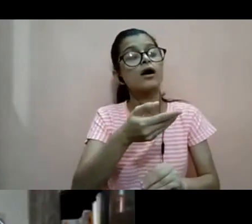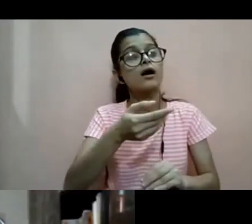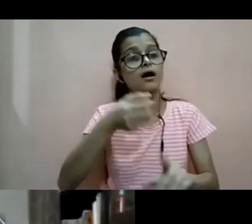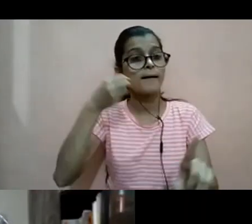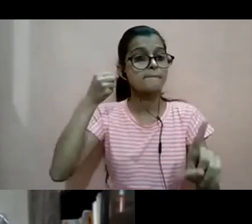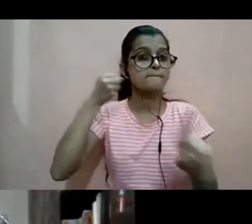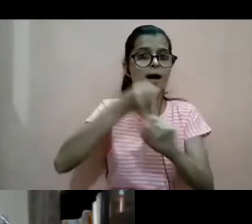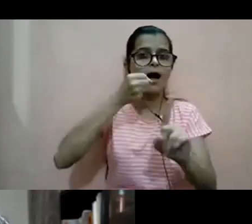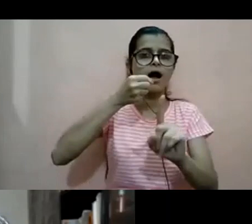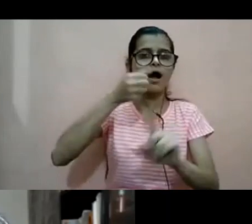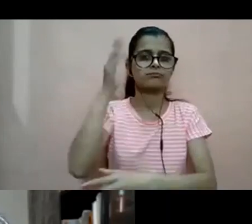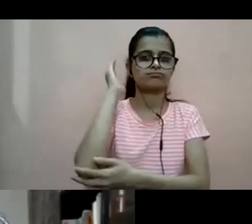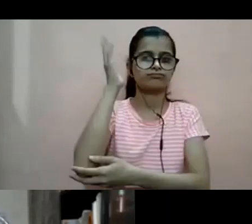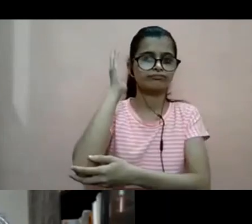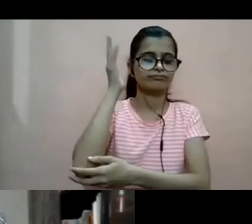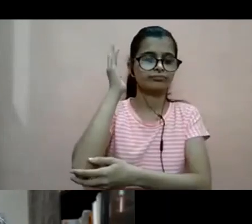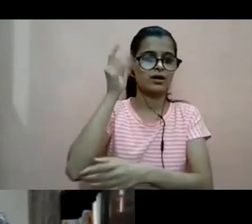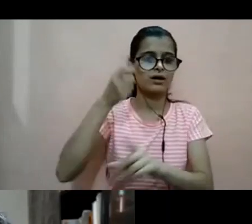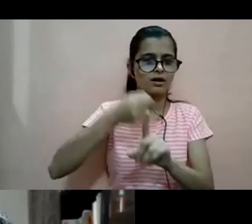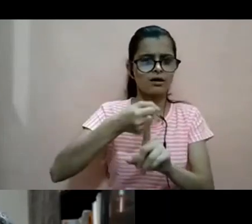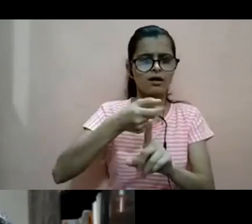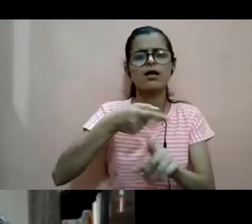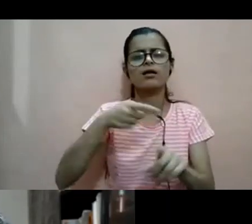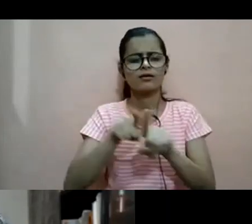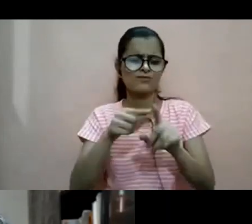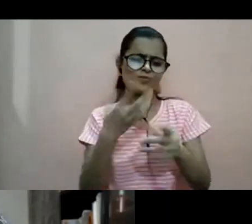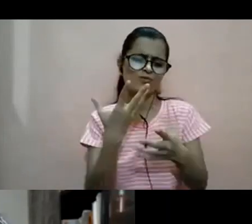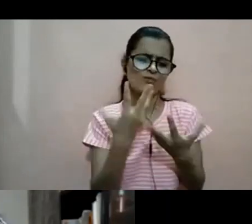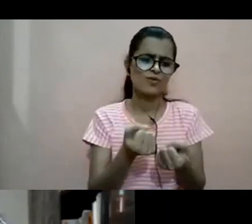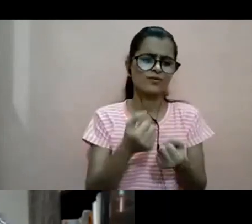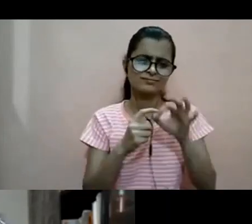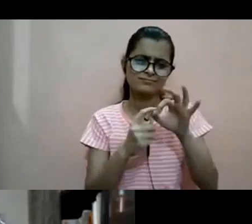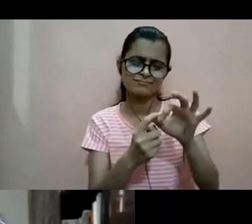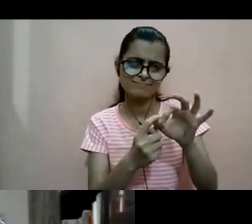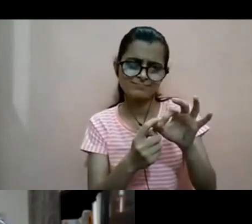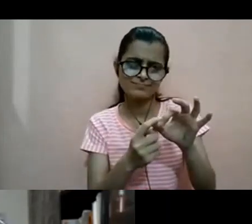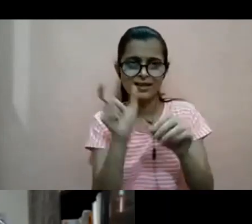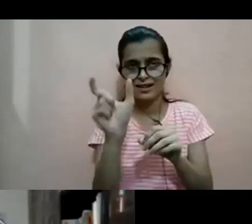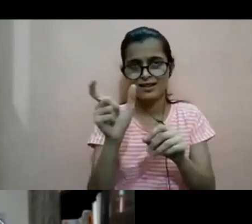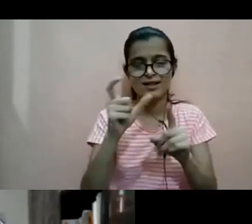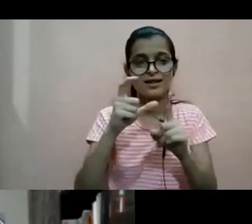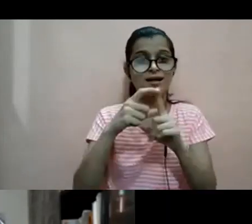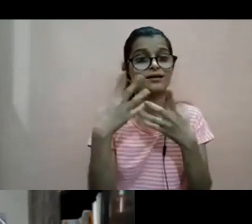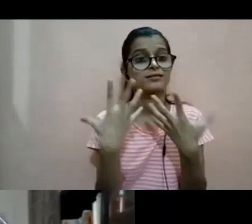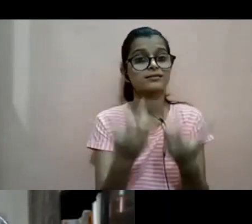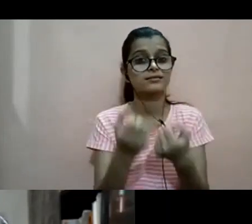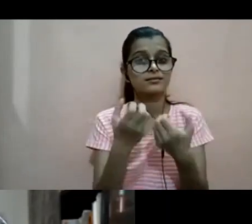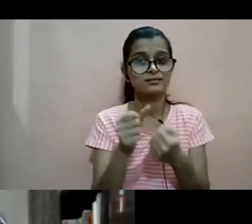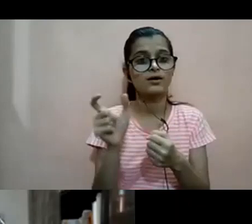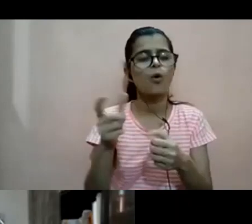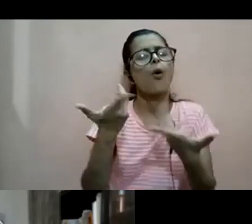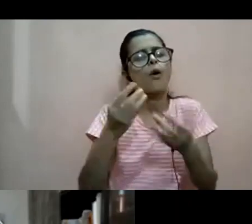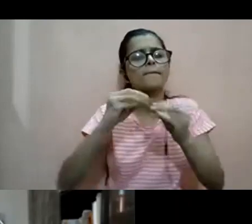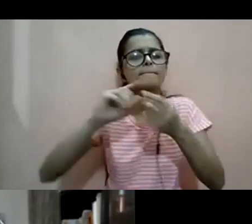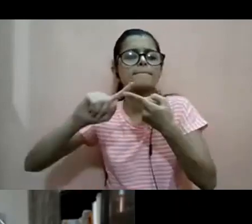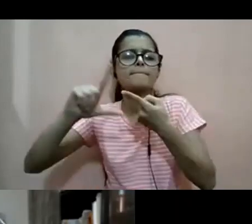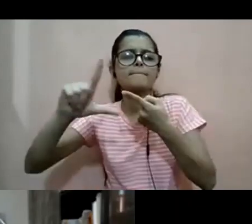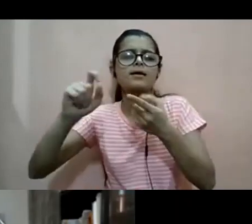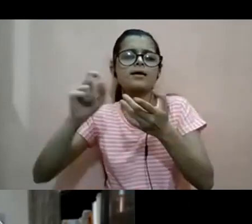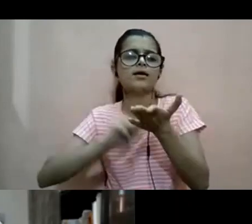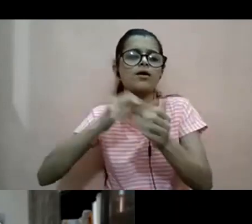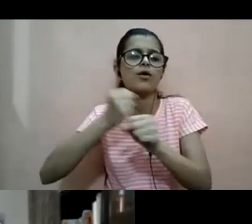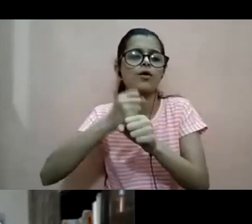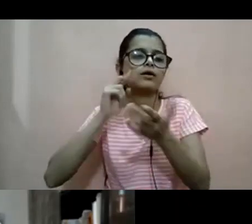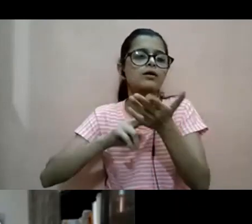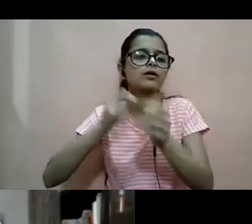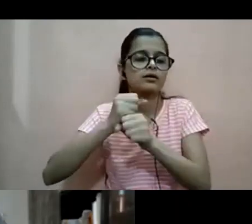lecture. I just quickly wanted to ask you, in terms of desire, the point that you brought in about belonging, I think, to my